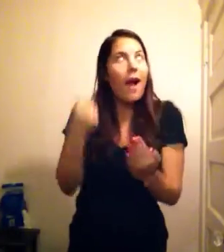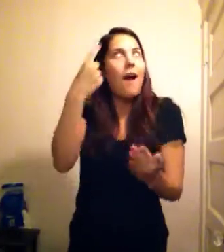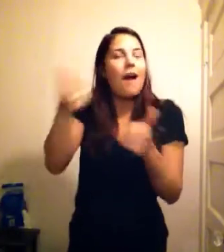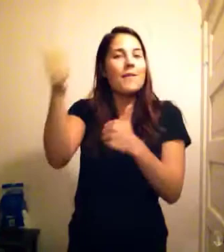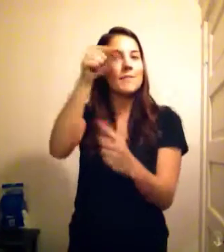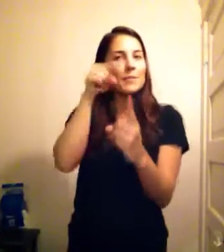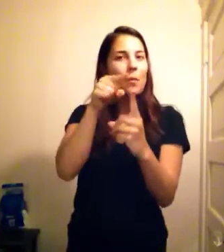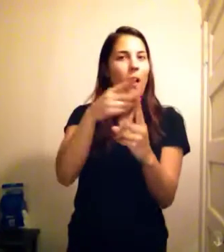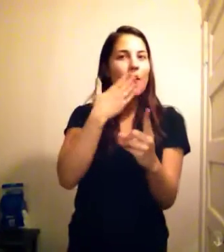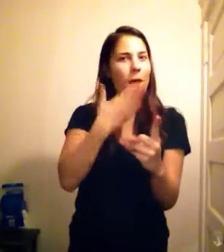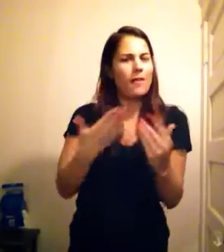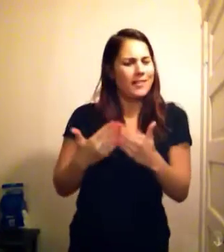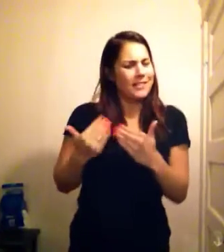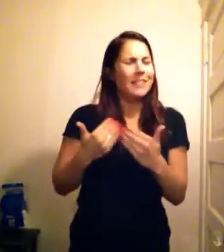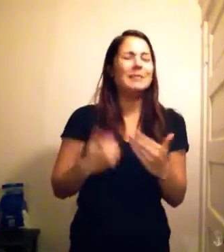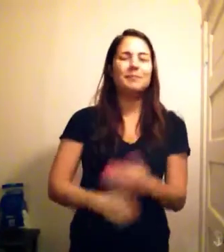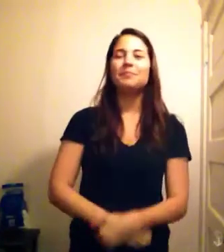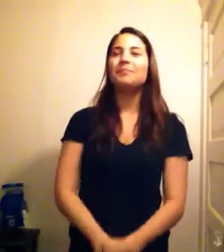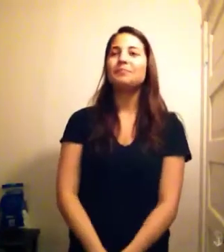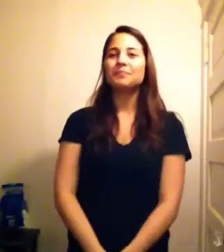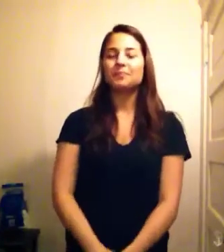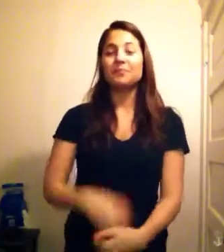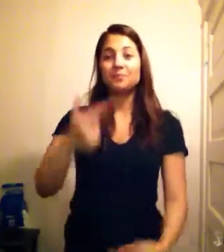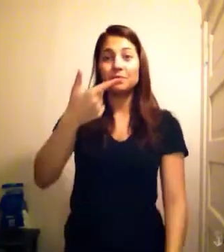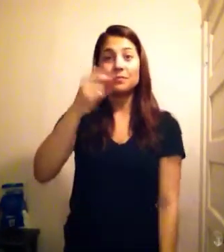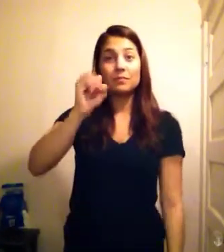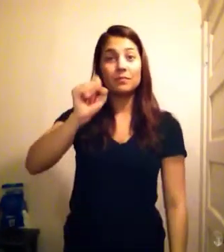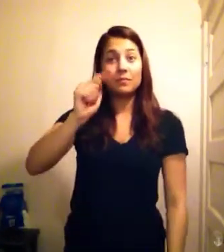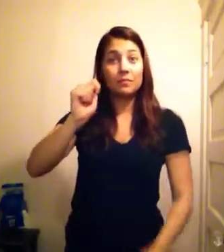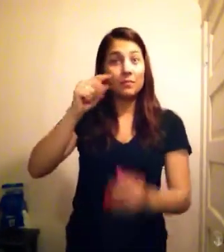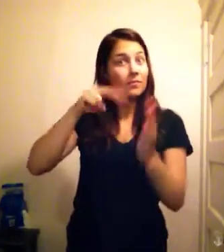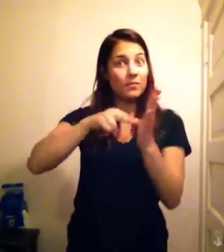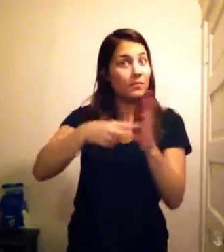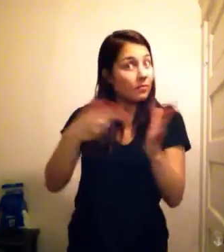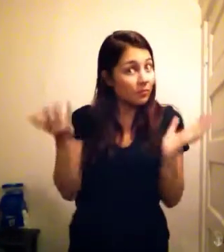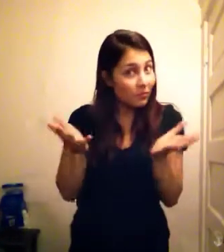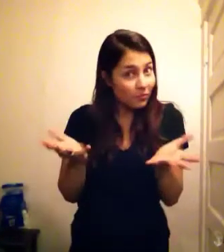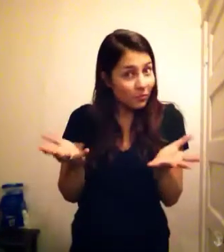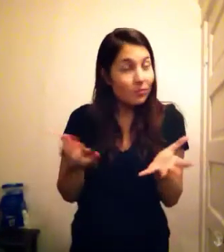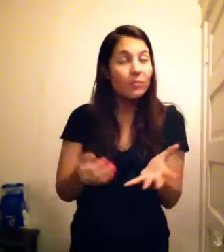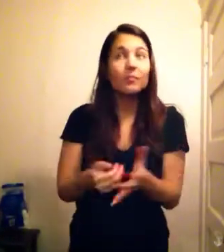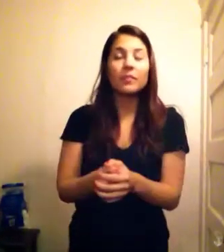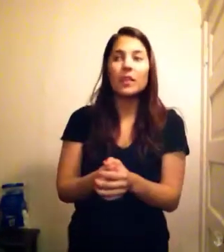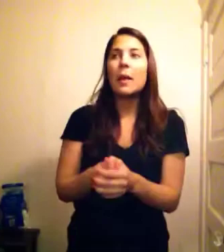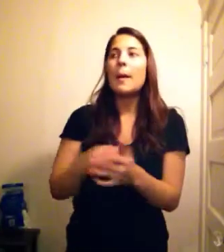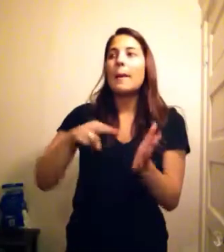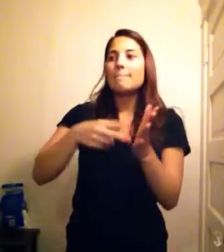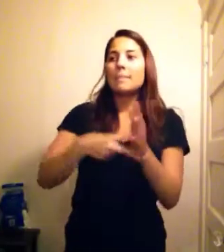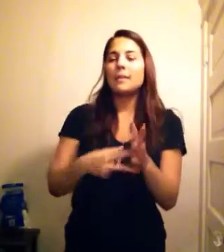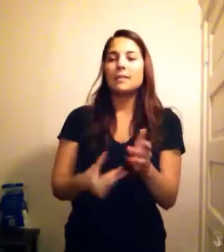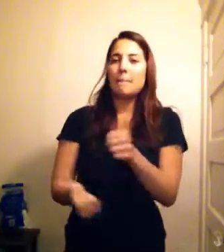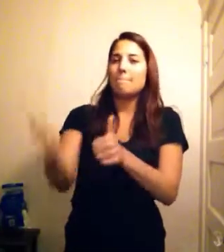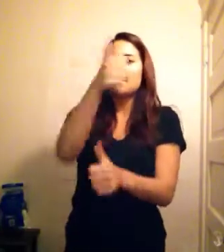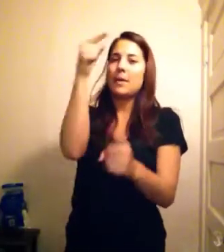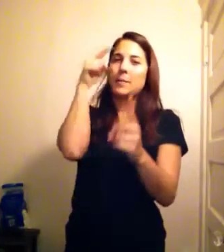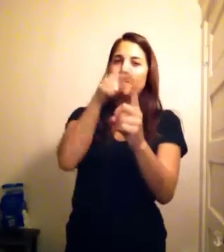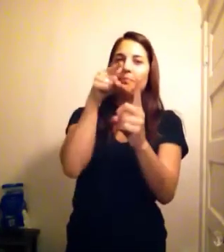main point or part. It's the essence. It's what the author spent all that time and all those words trying to deliver to